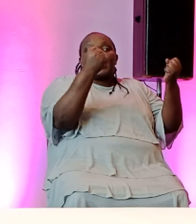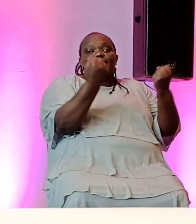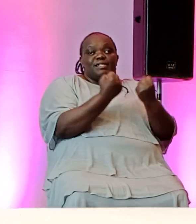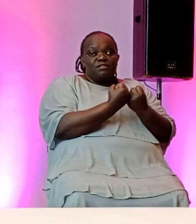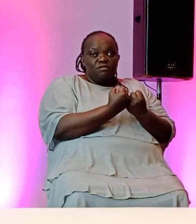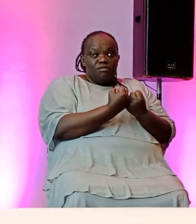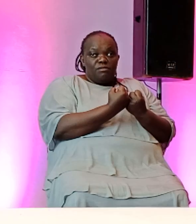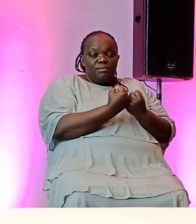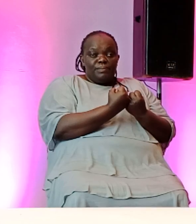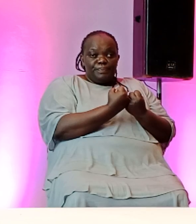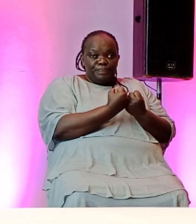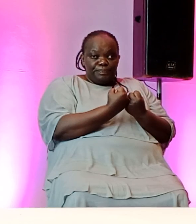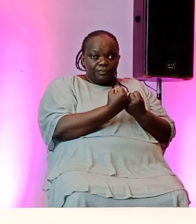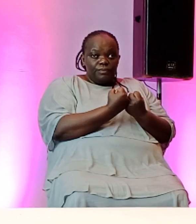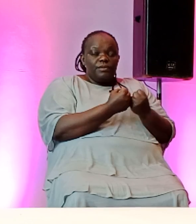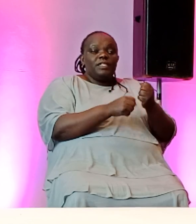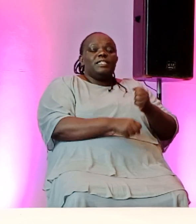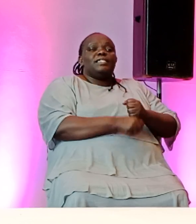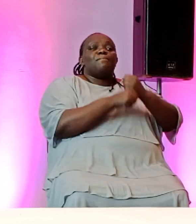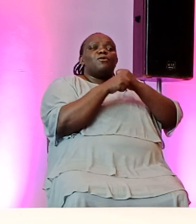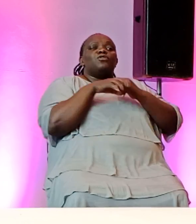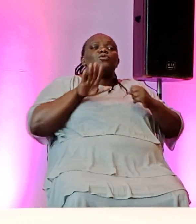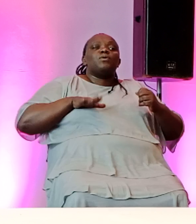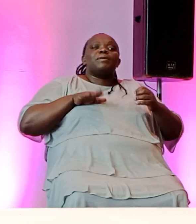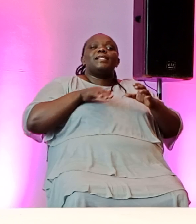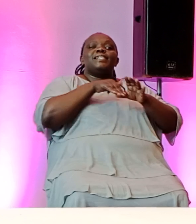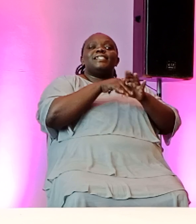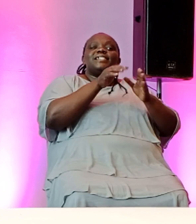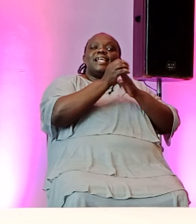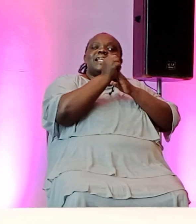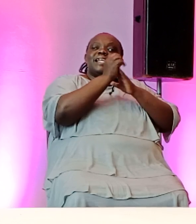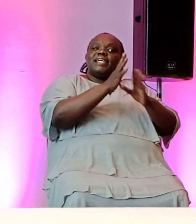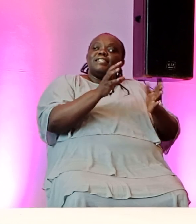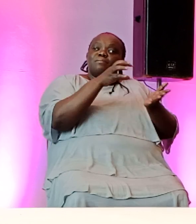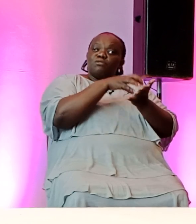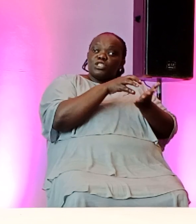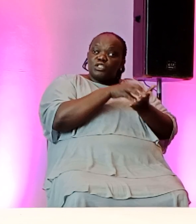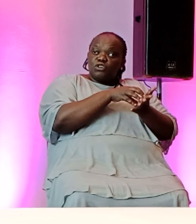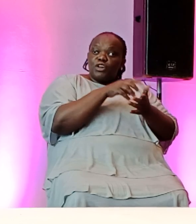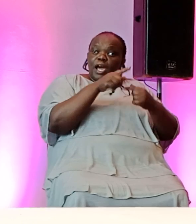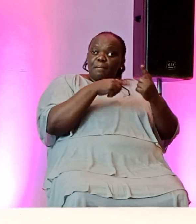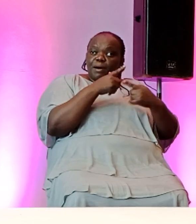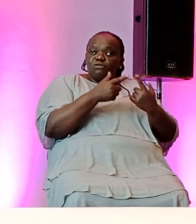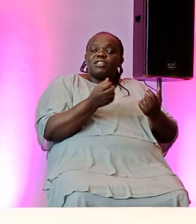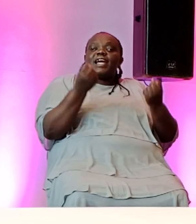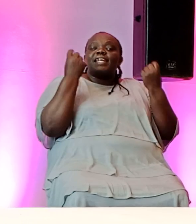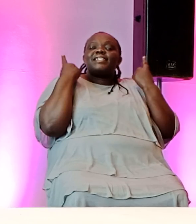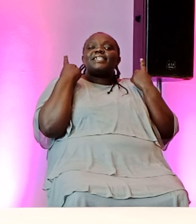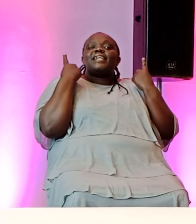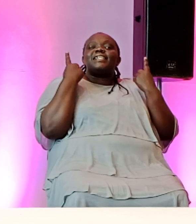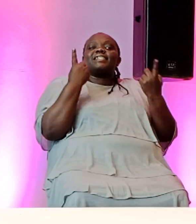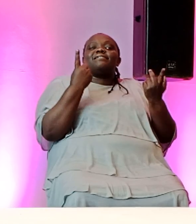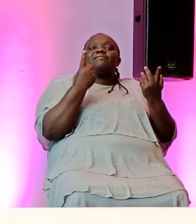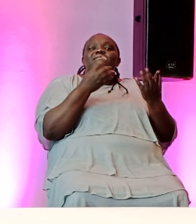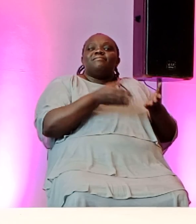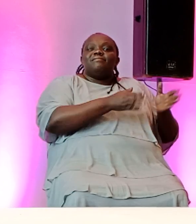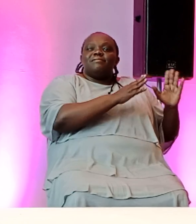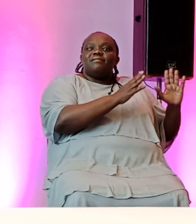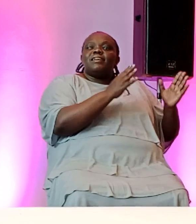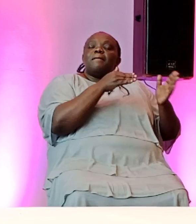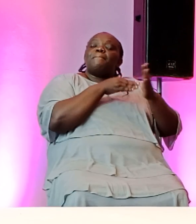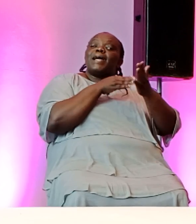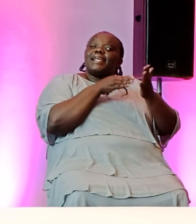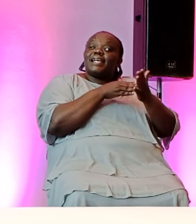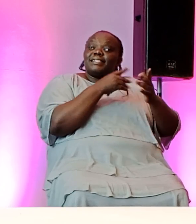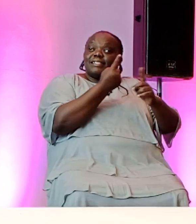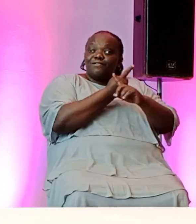society. To support women in leadership positions, it is about understanding the systematic